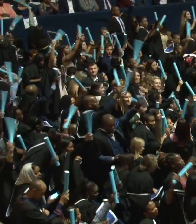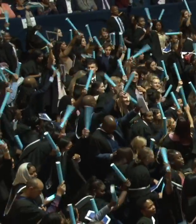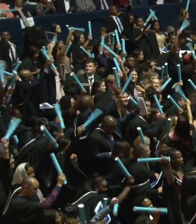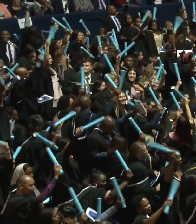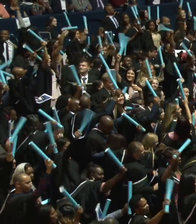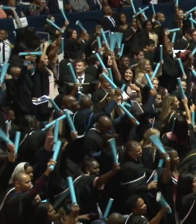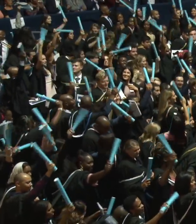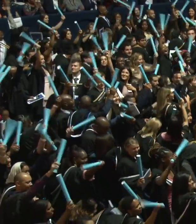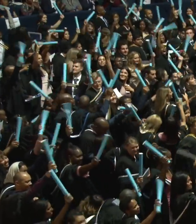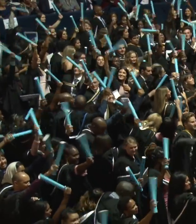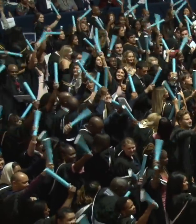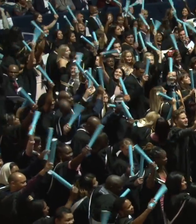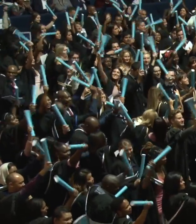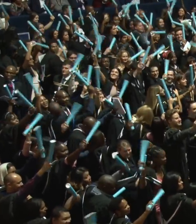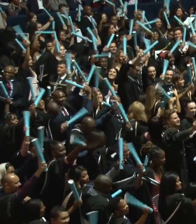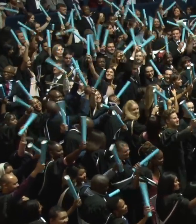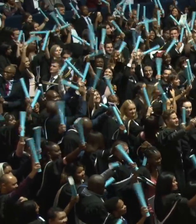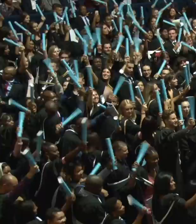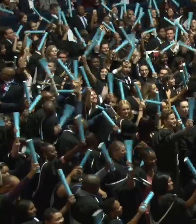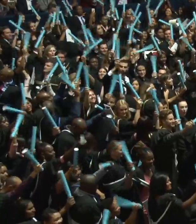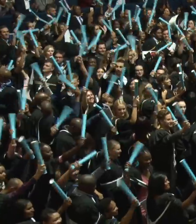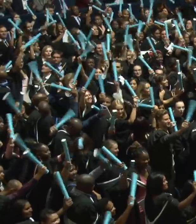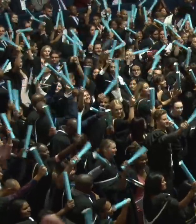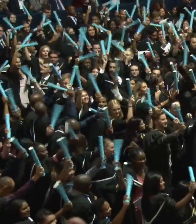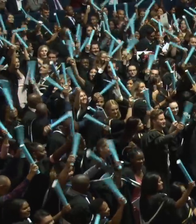stand. Come on, stand. Stand up, stand up, stand up.